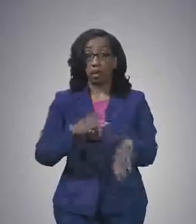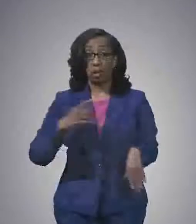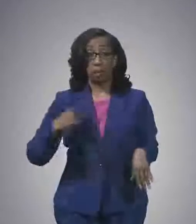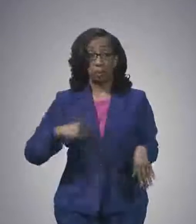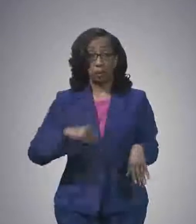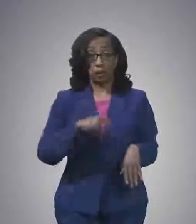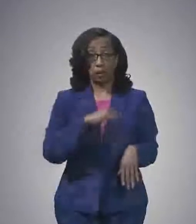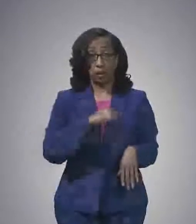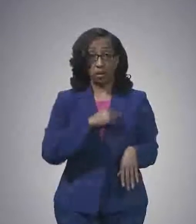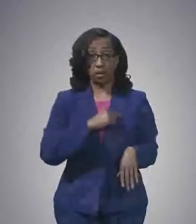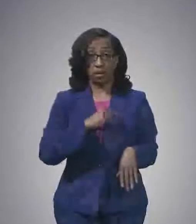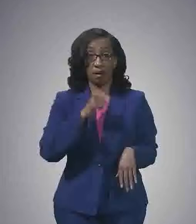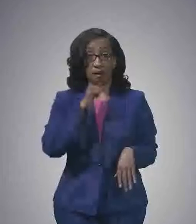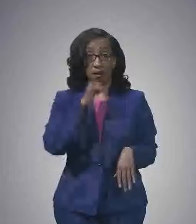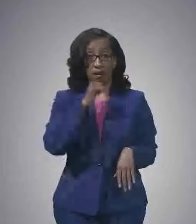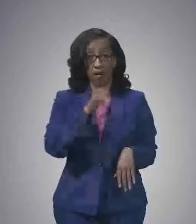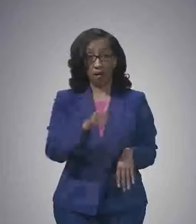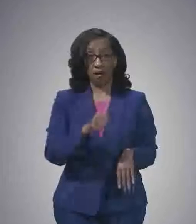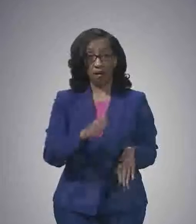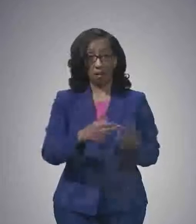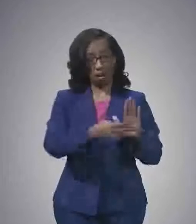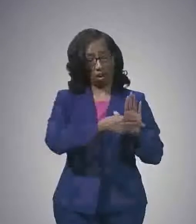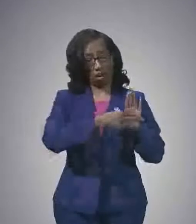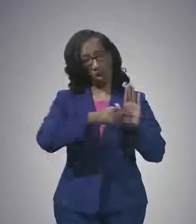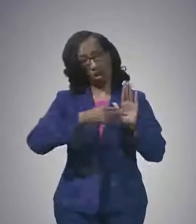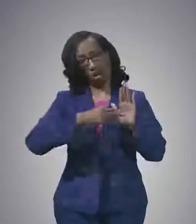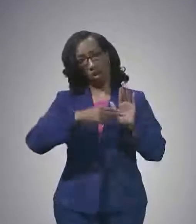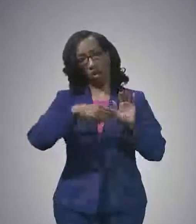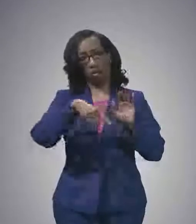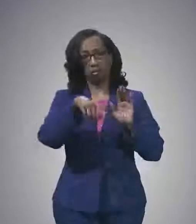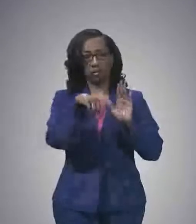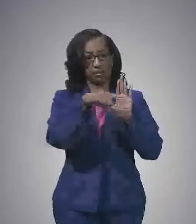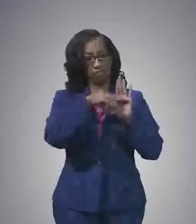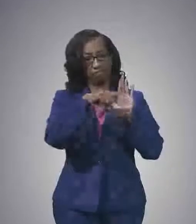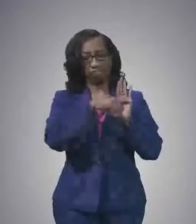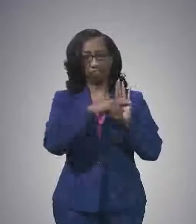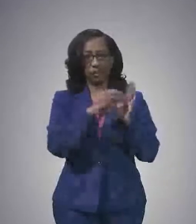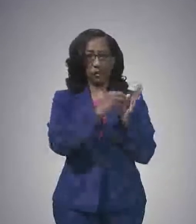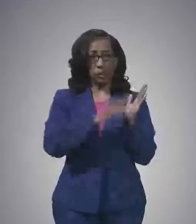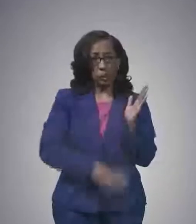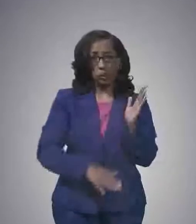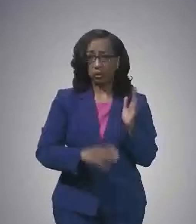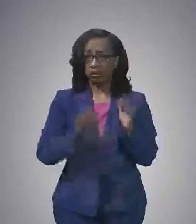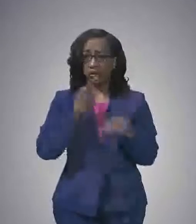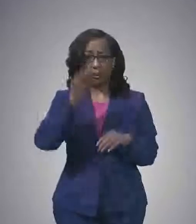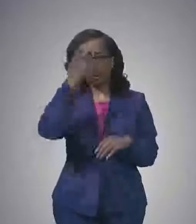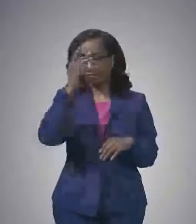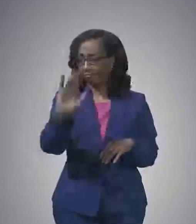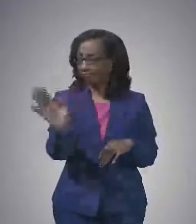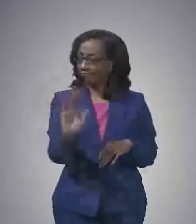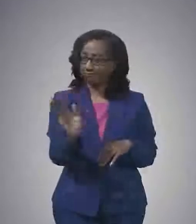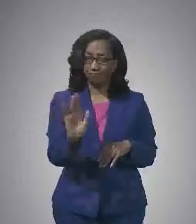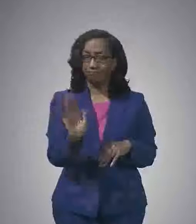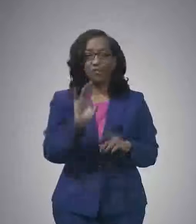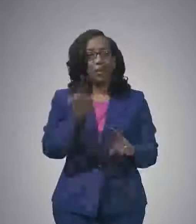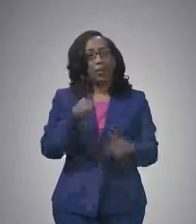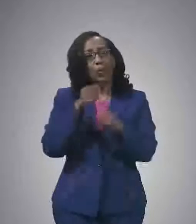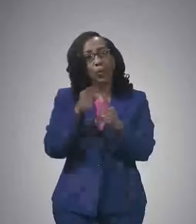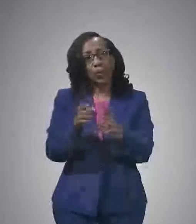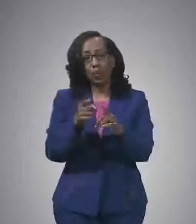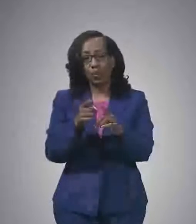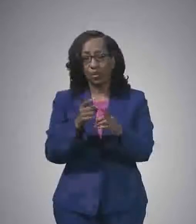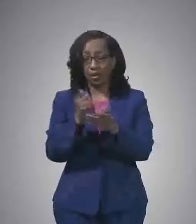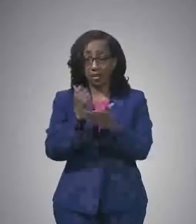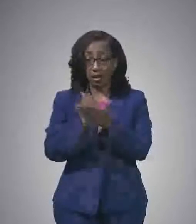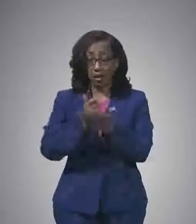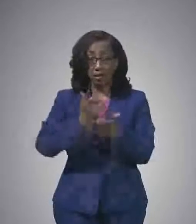of criminalizing students or parents. We are in the business of preventing outbreaks in the community and making sure that